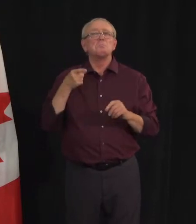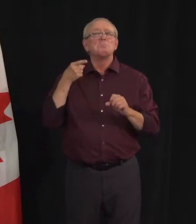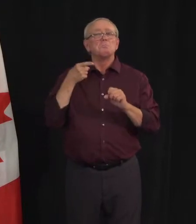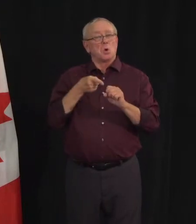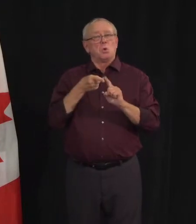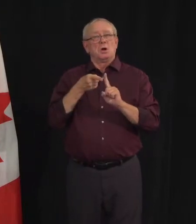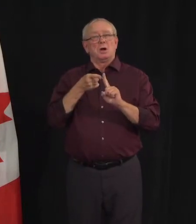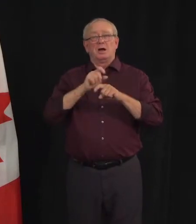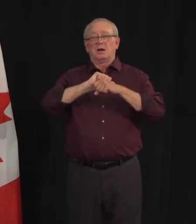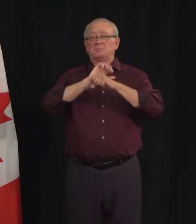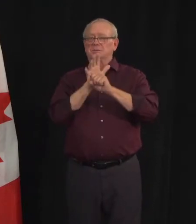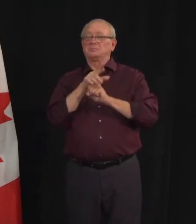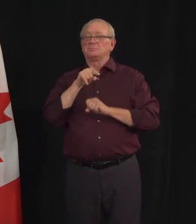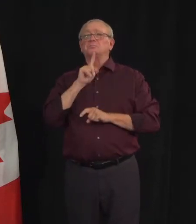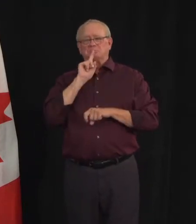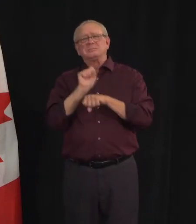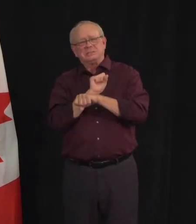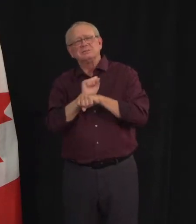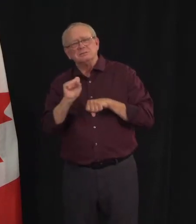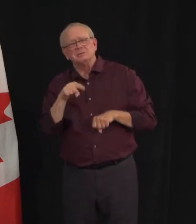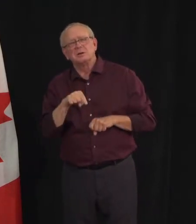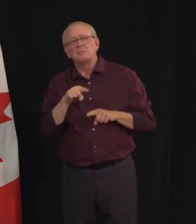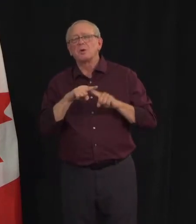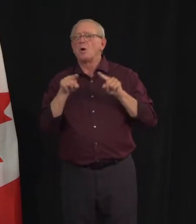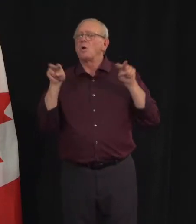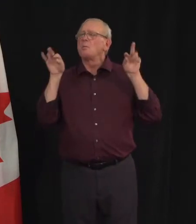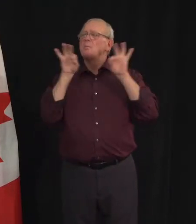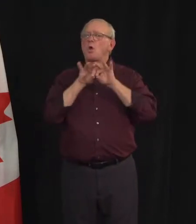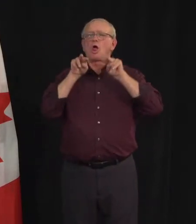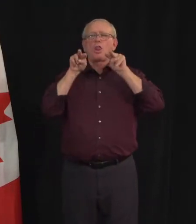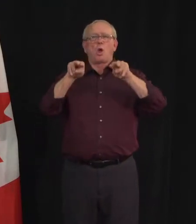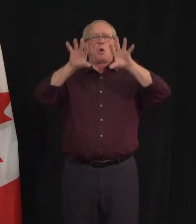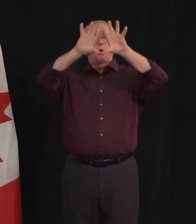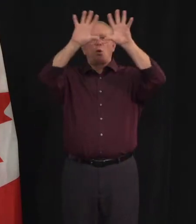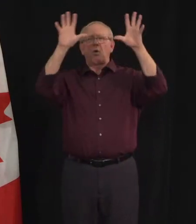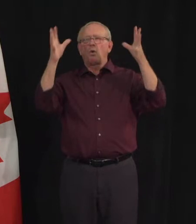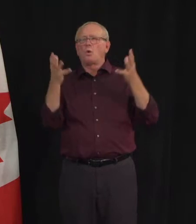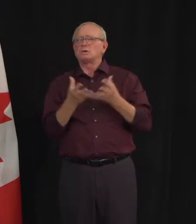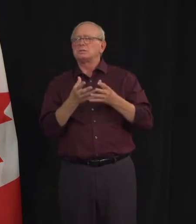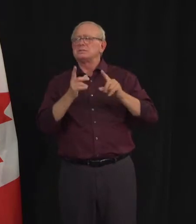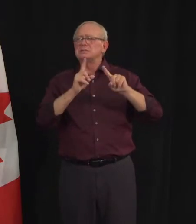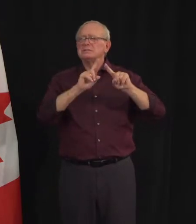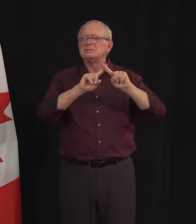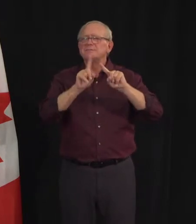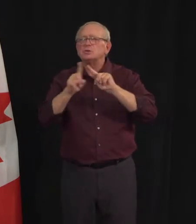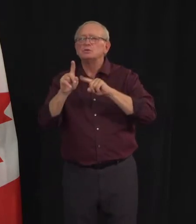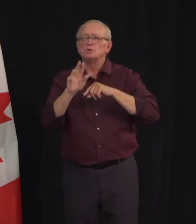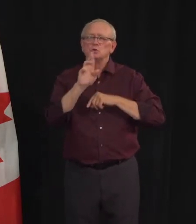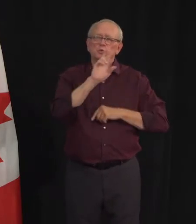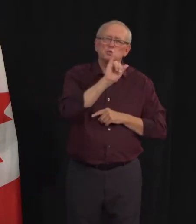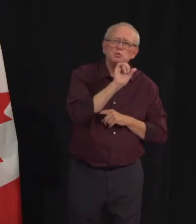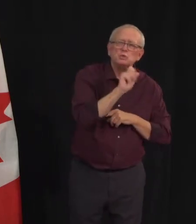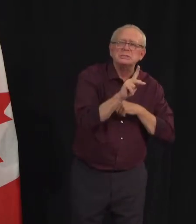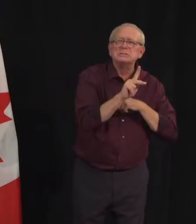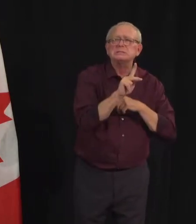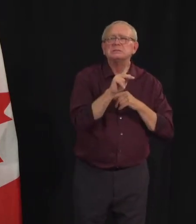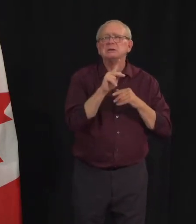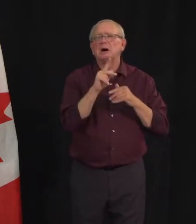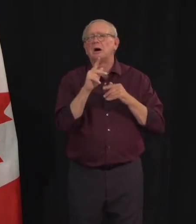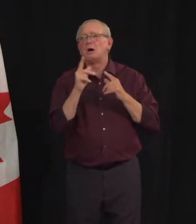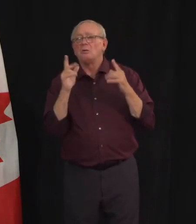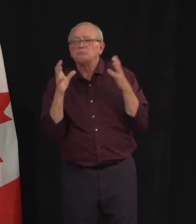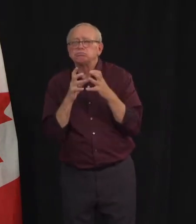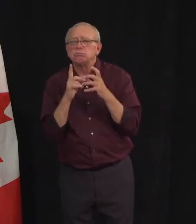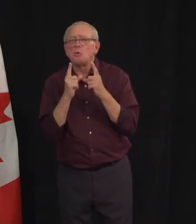picture. We must consider all the risks to our children and our communities. We can reasonably expect